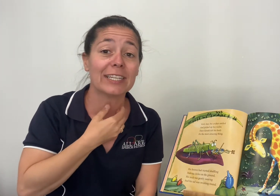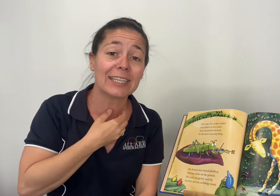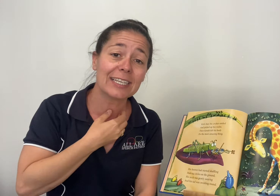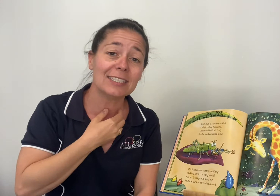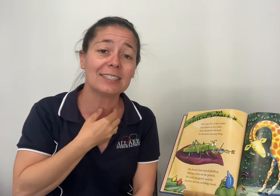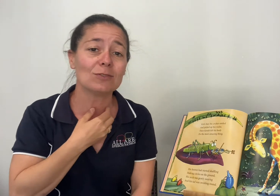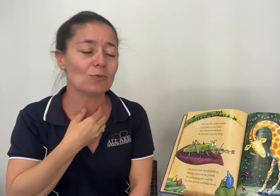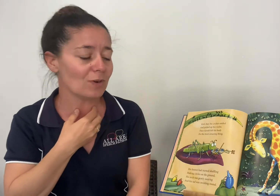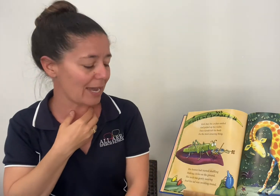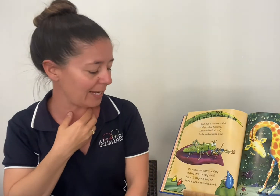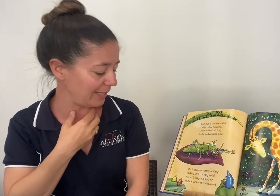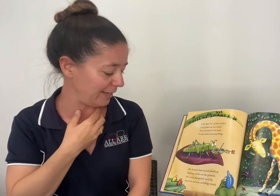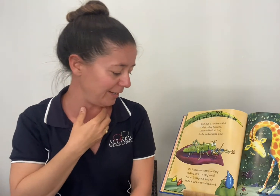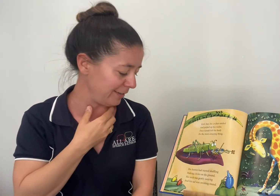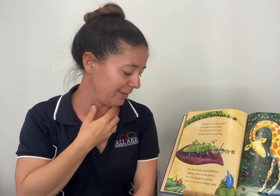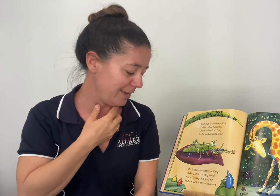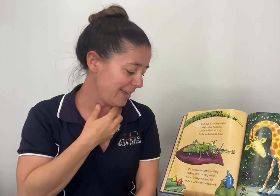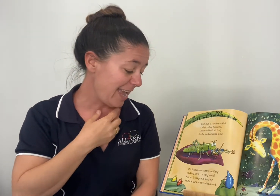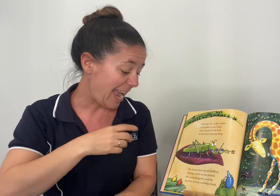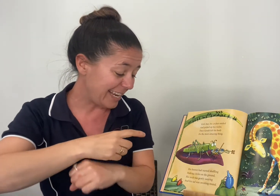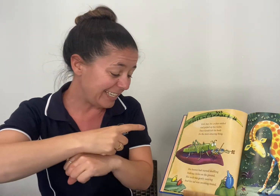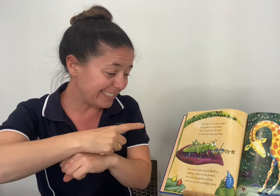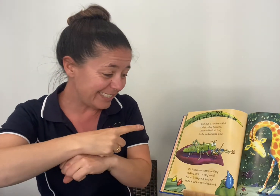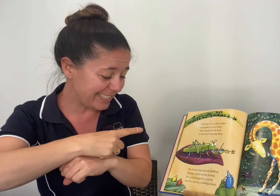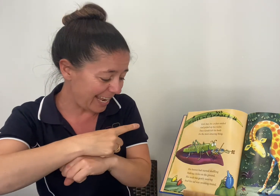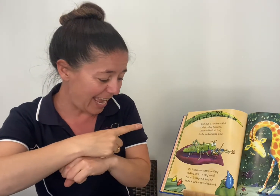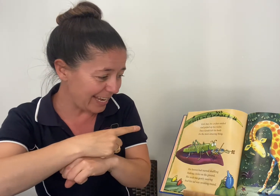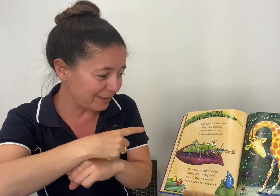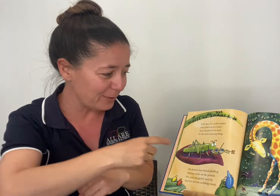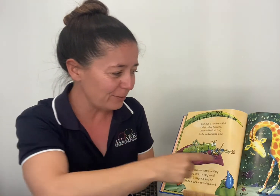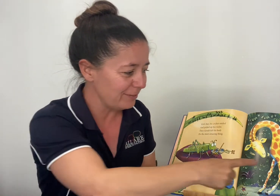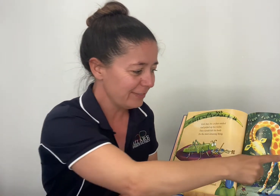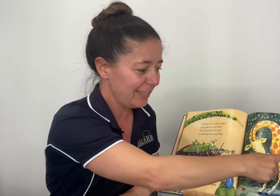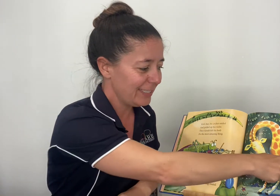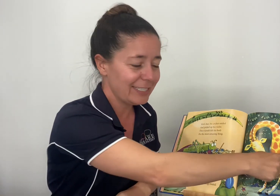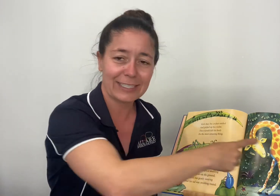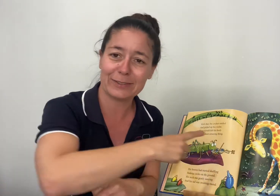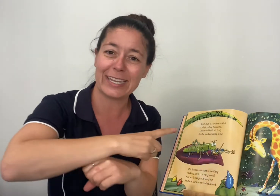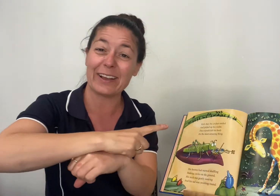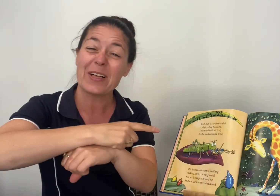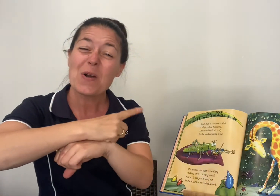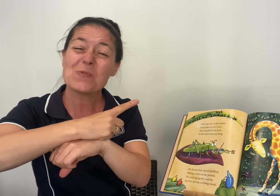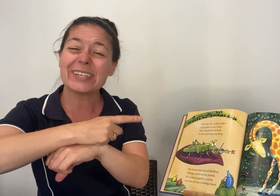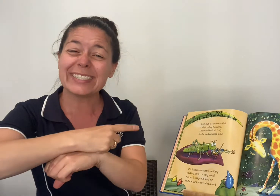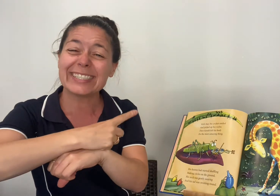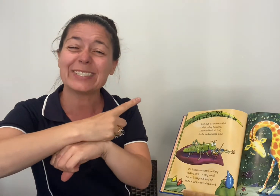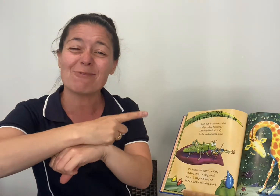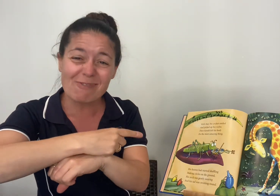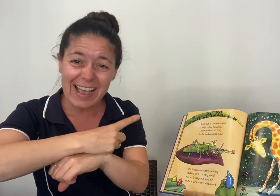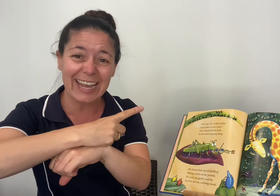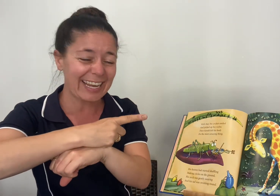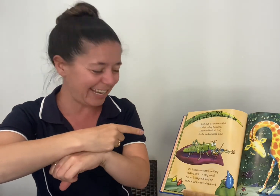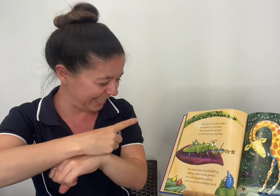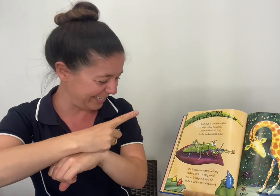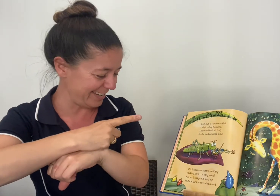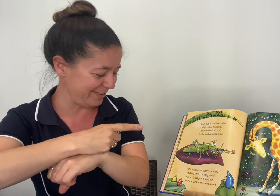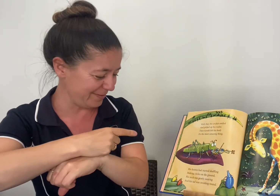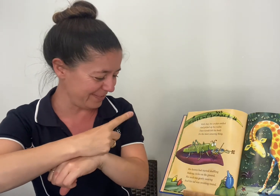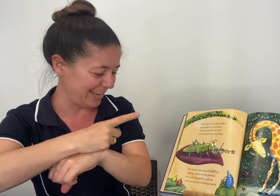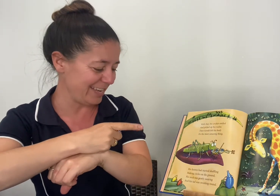gently swaying, and his tail, here's his little tail, was swaying around